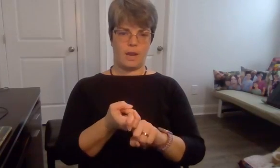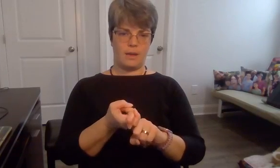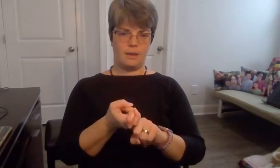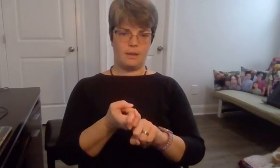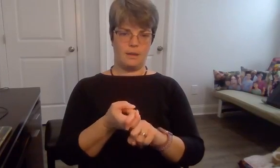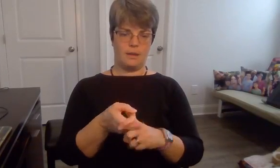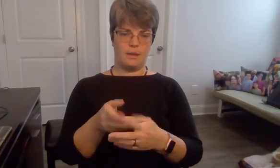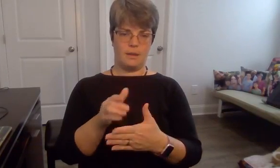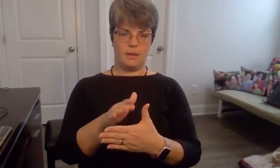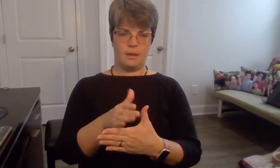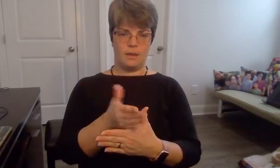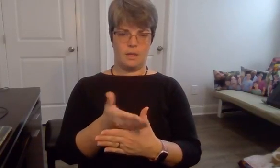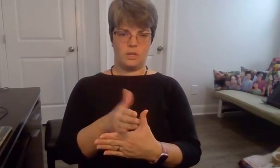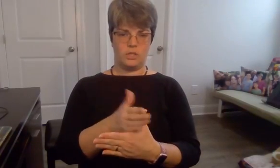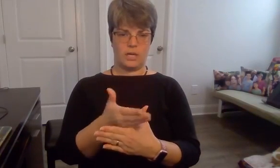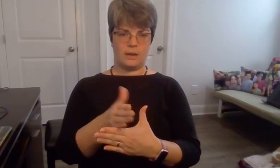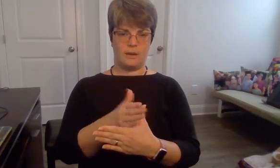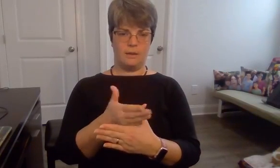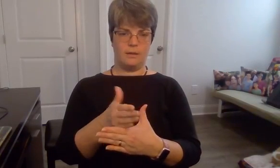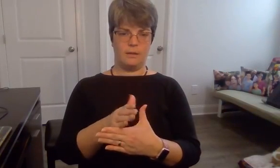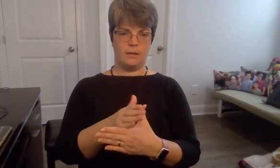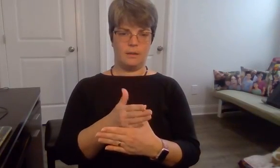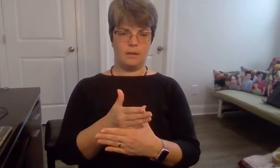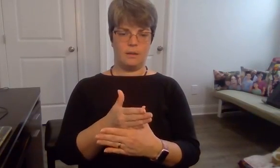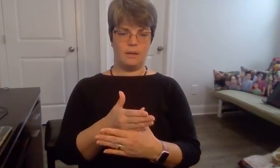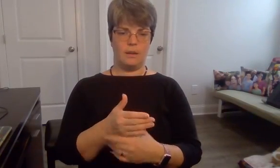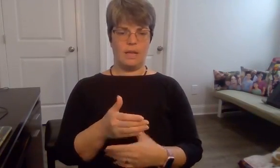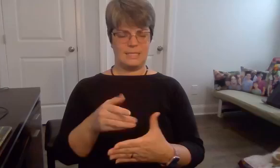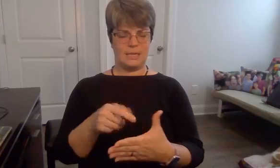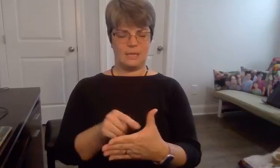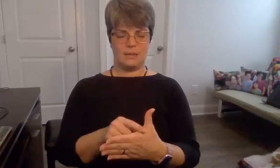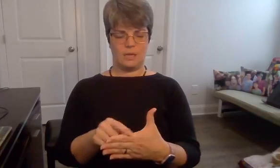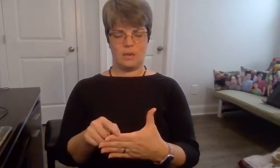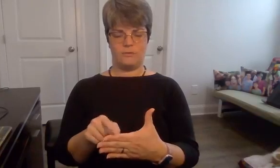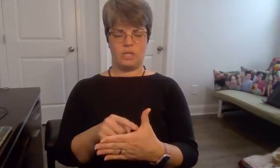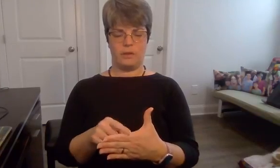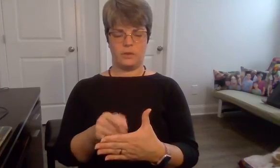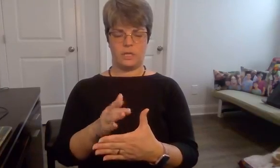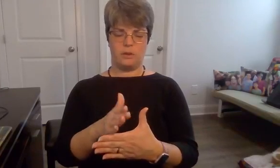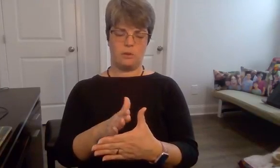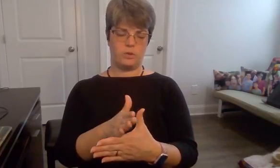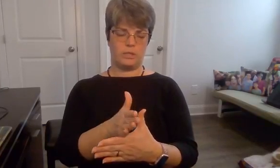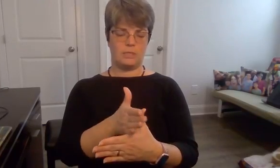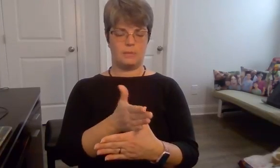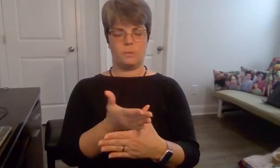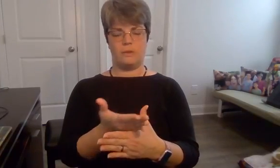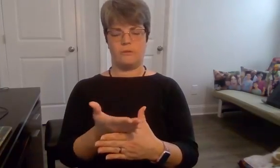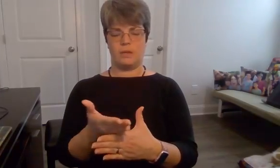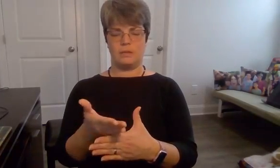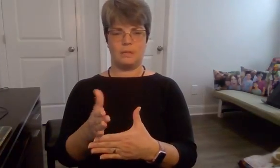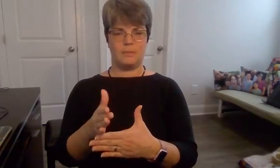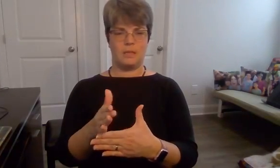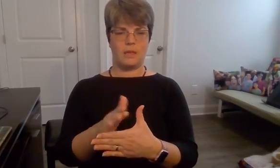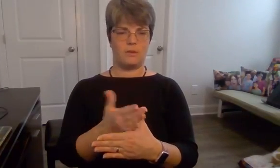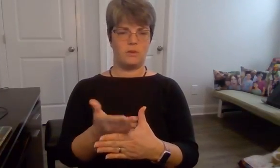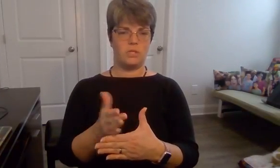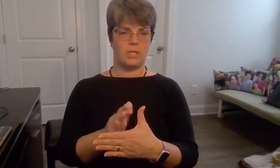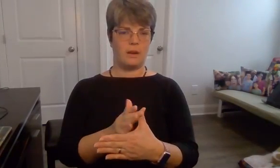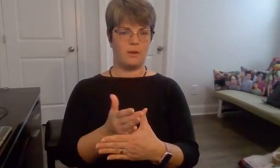friend, share. It's like you have Cheerios in here and you're pushing some to one friend and some to the other. Share.